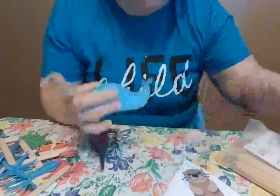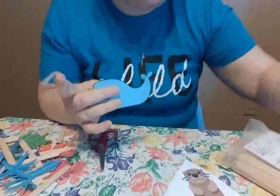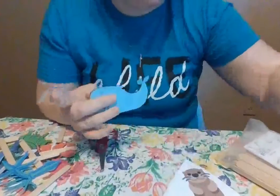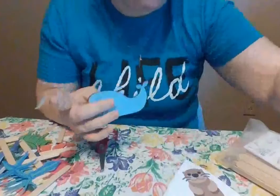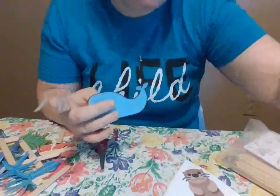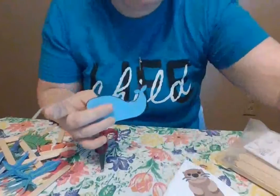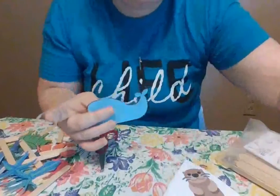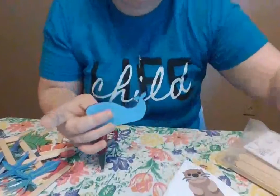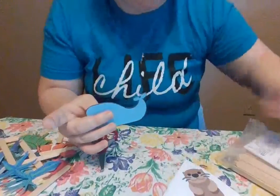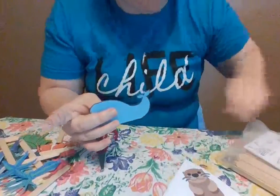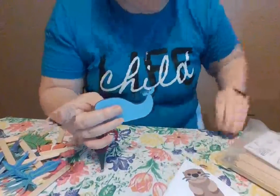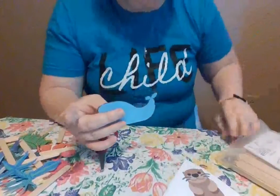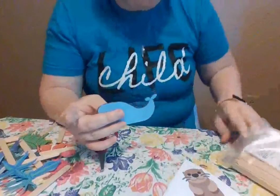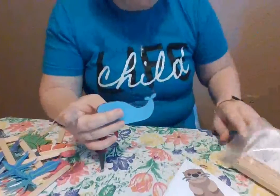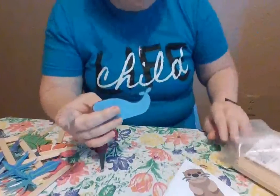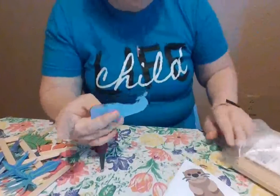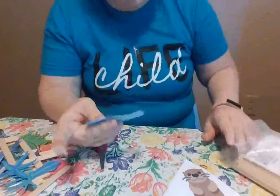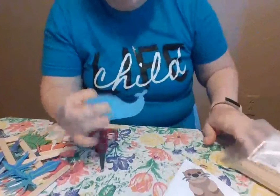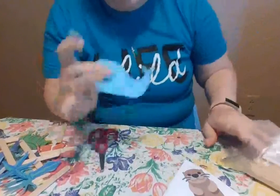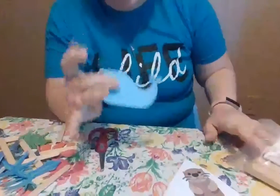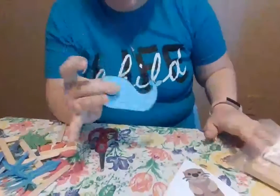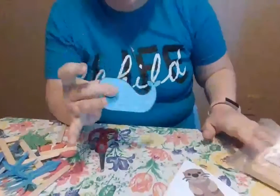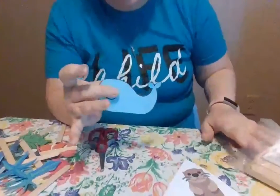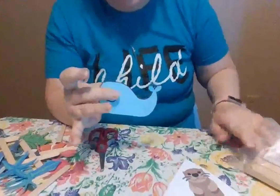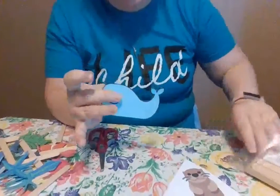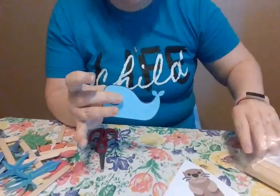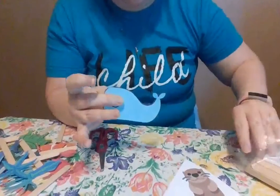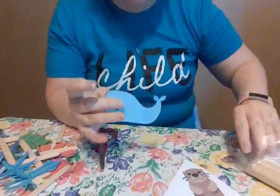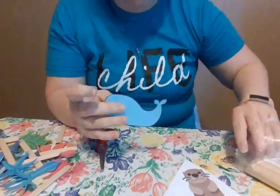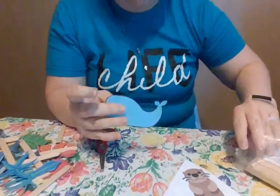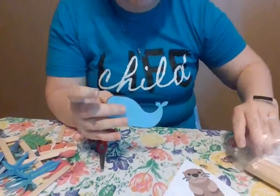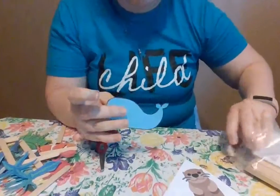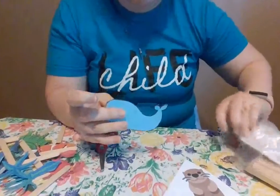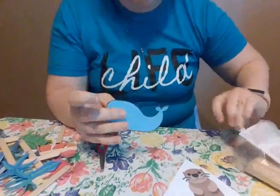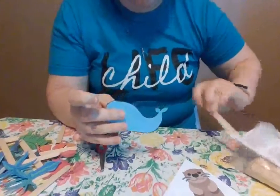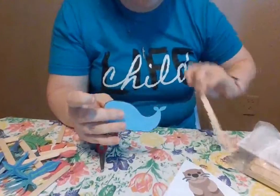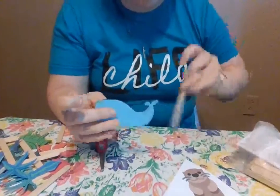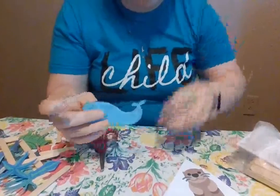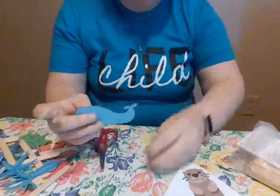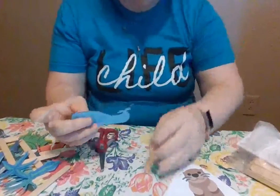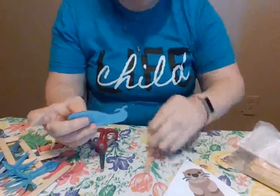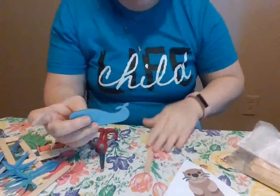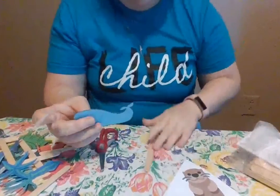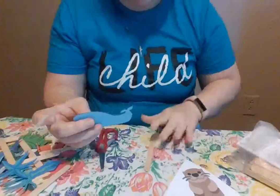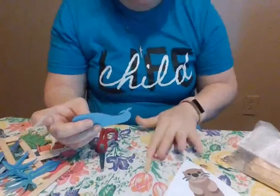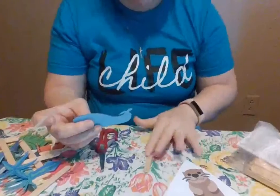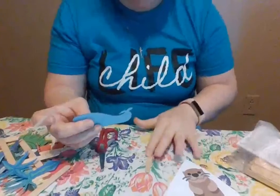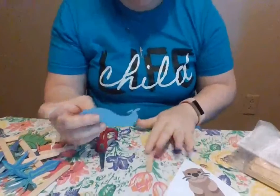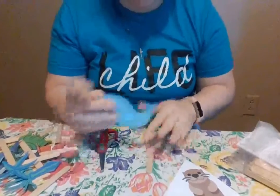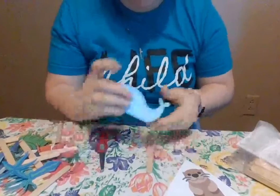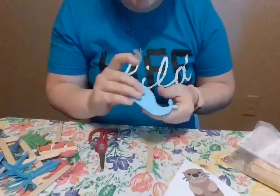the bath. So again, I have it cut out now, and I'm just going to take my